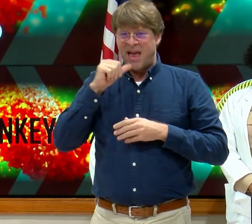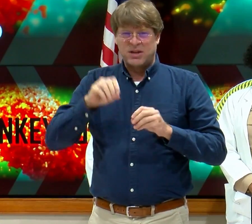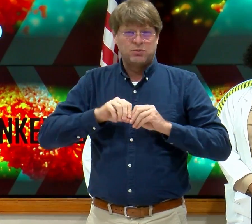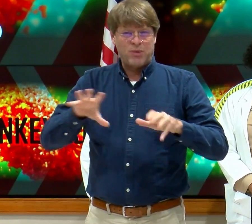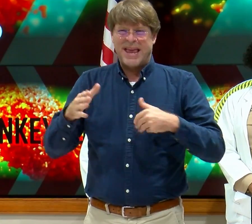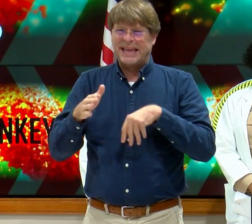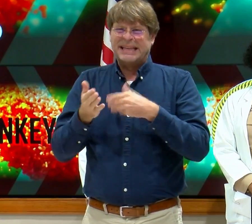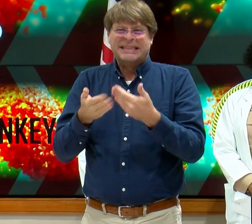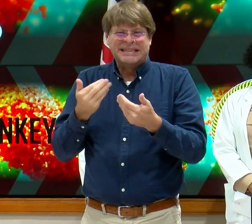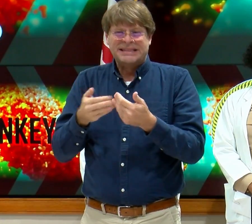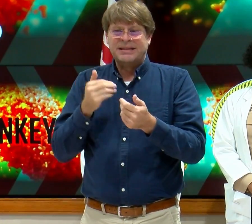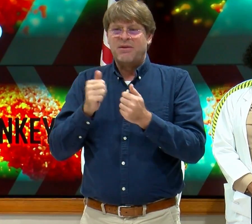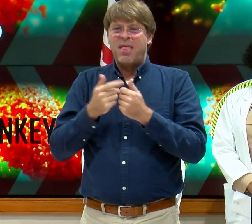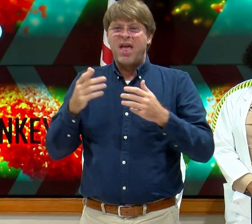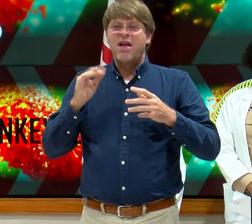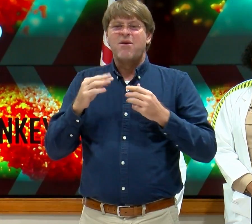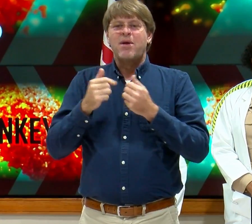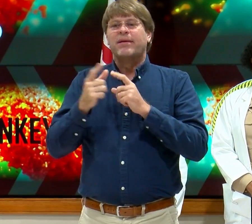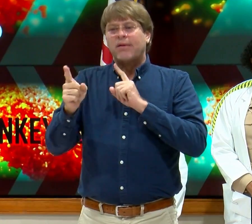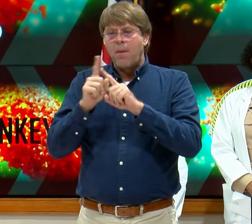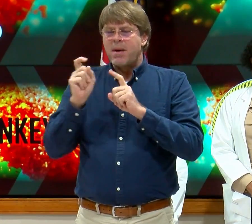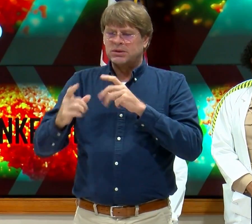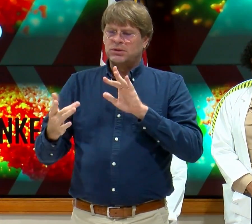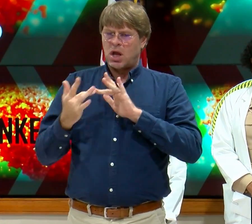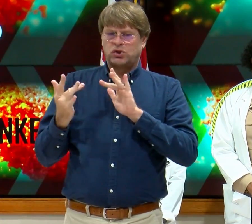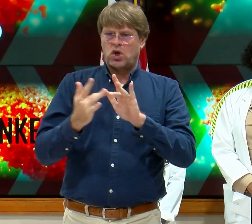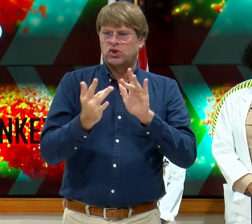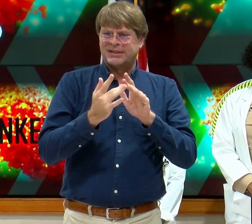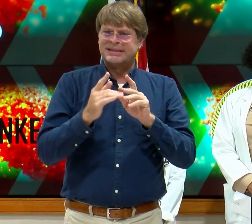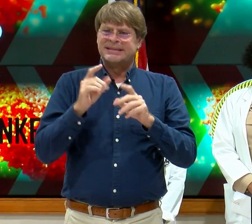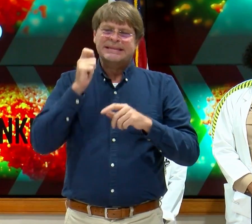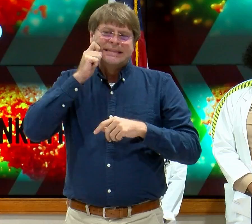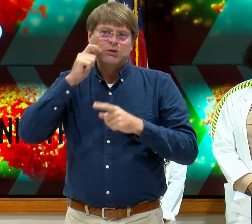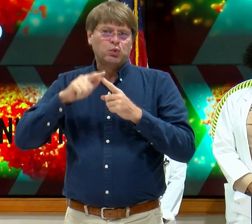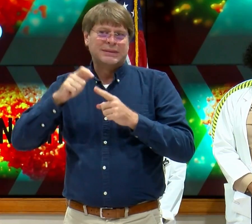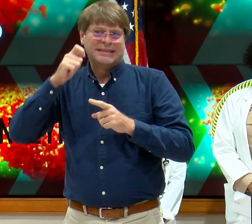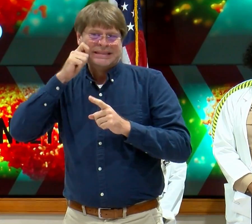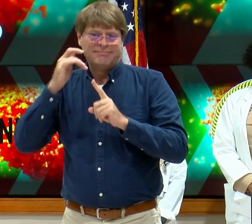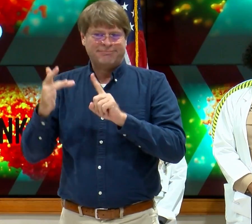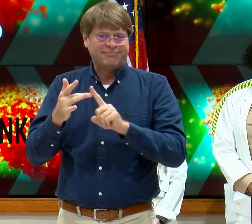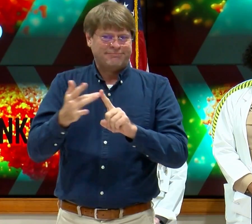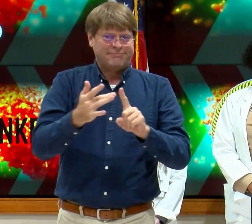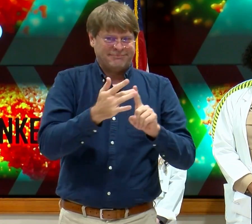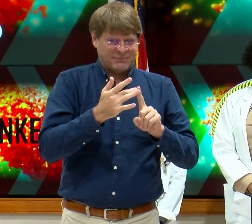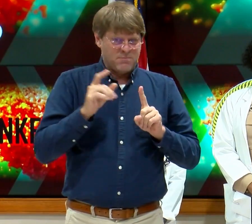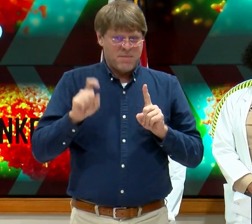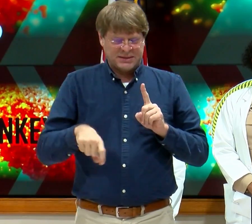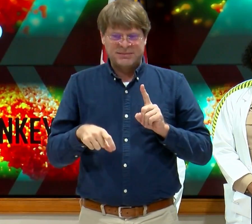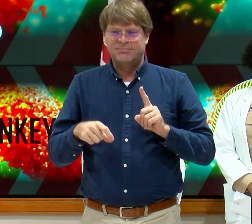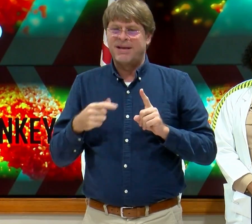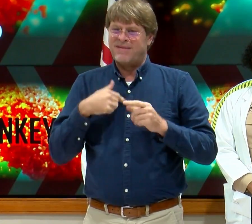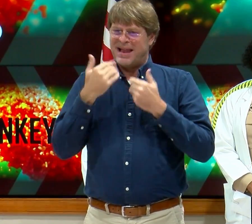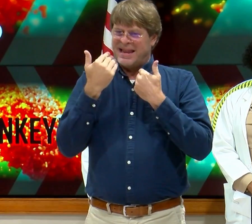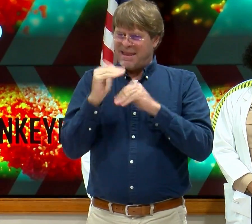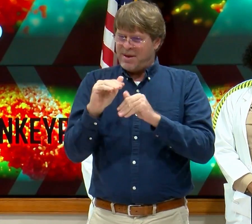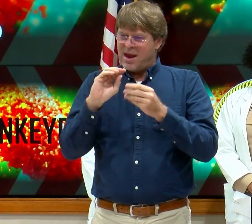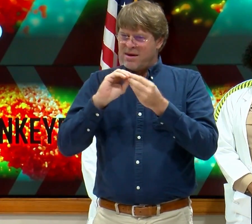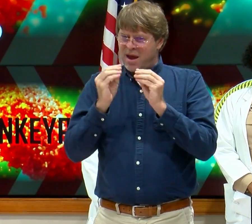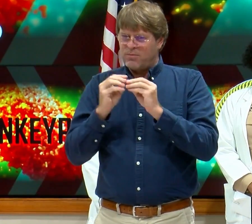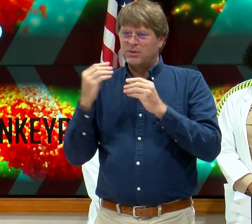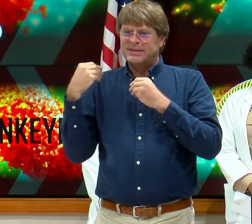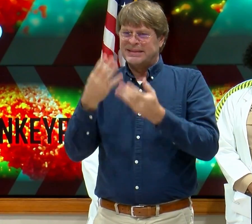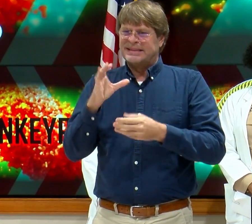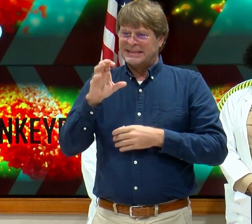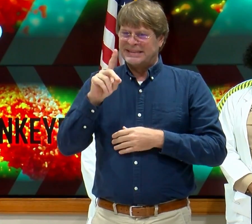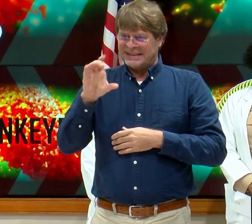easily between people without close personal skin-to-skin contact. There is a limited supply from the Center for Disease